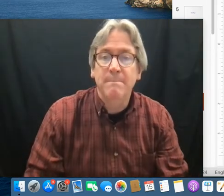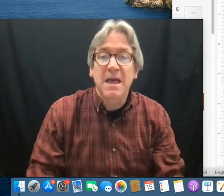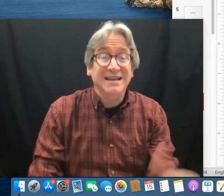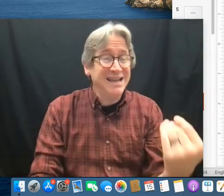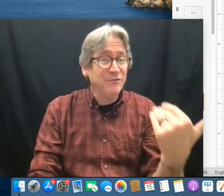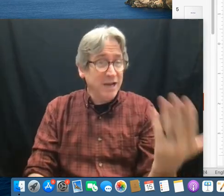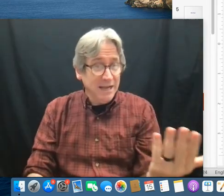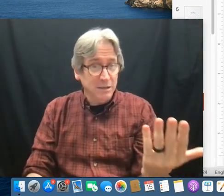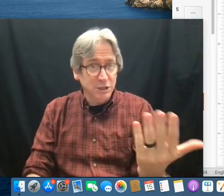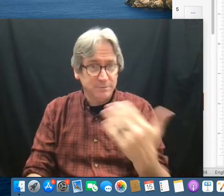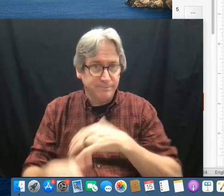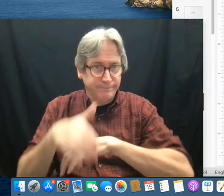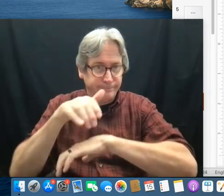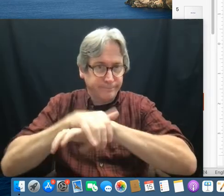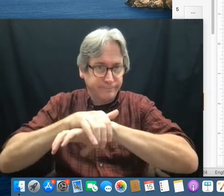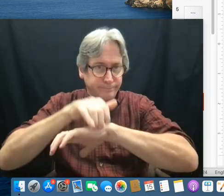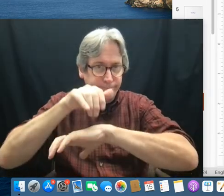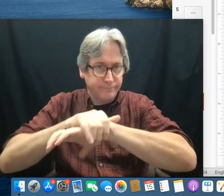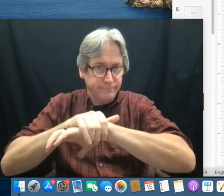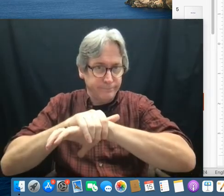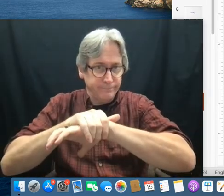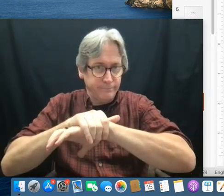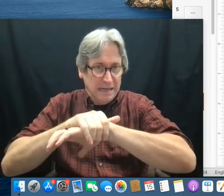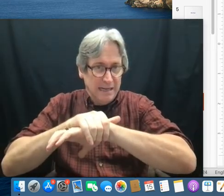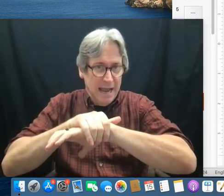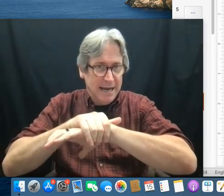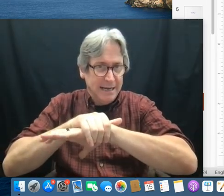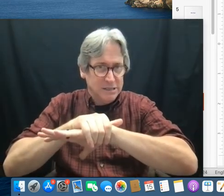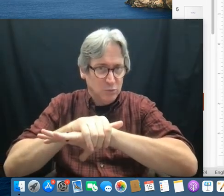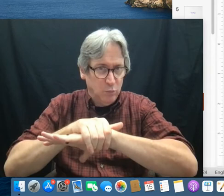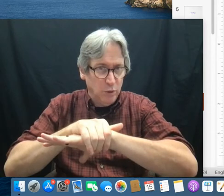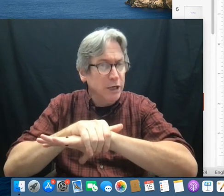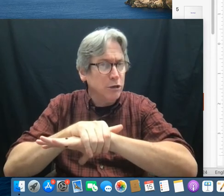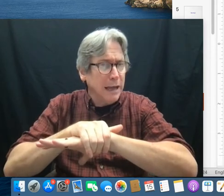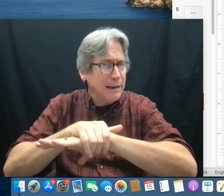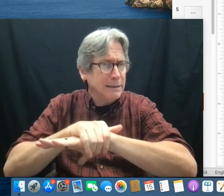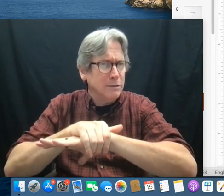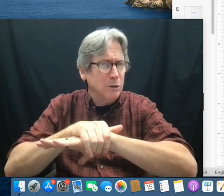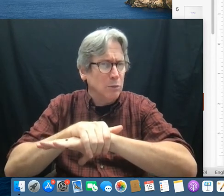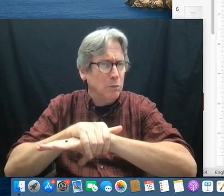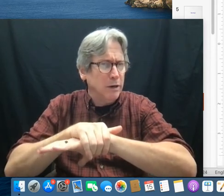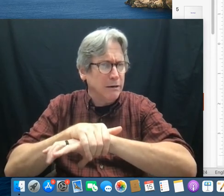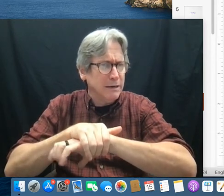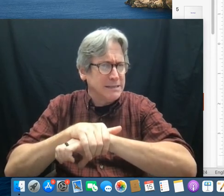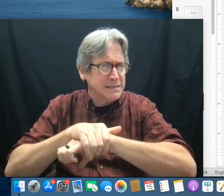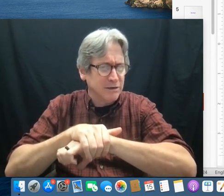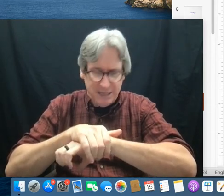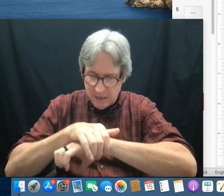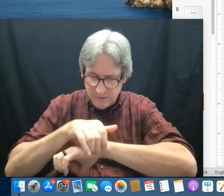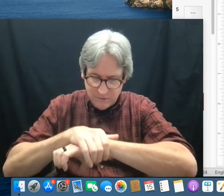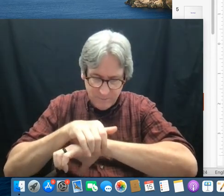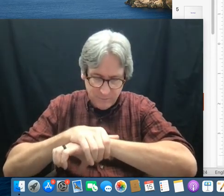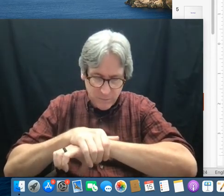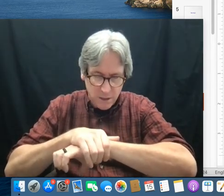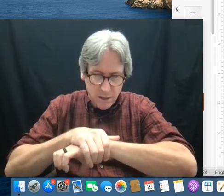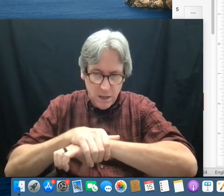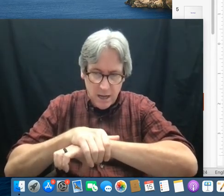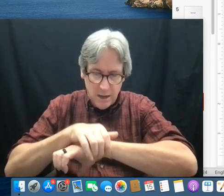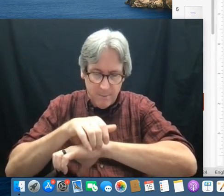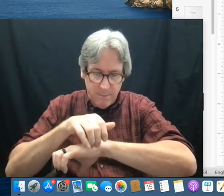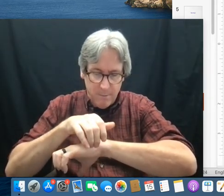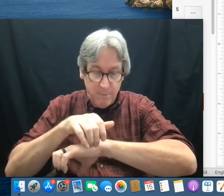and once people get going, then they start to go ASL, ASL. And then someone who's been doing it for a little bit, ASL, I'm learning ASL. Nice and